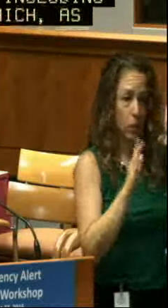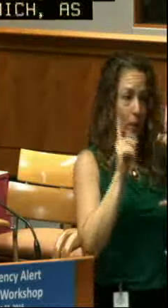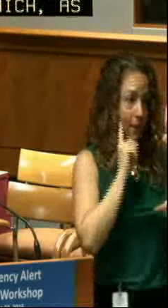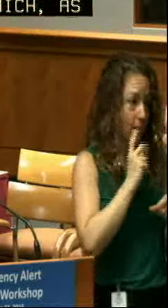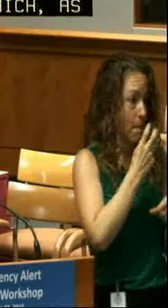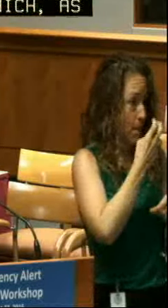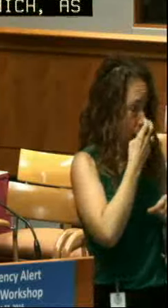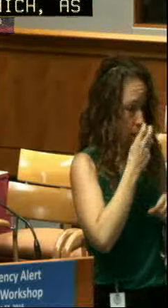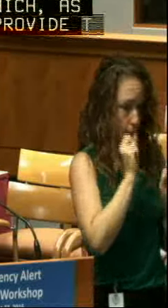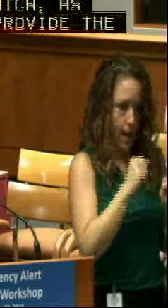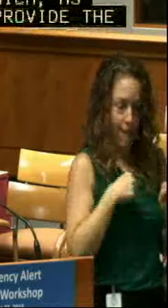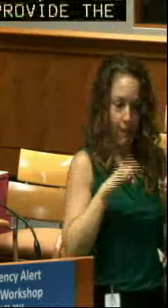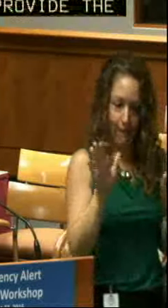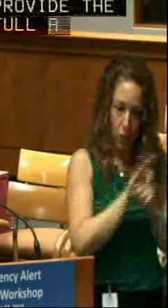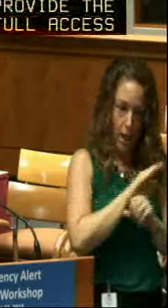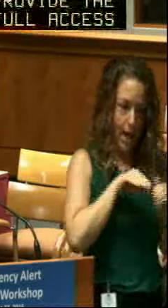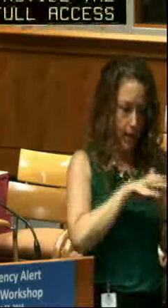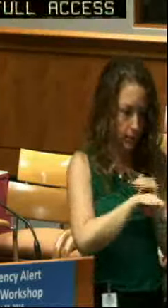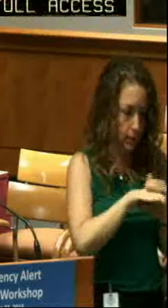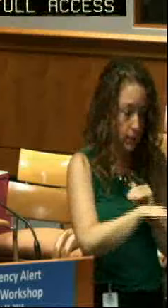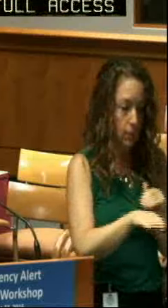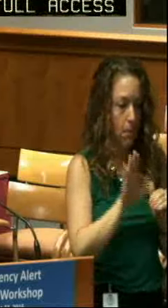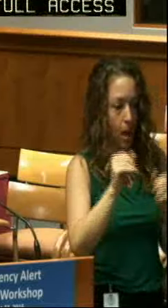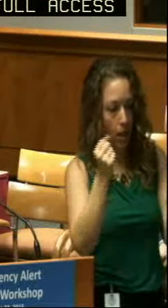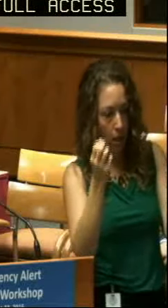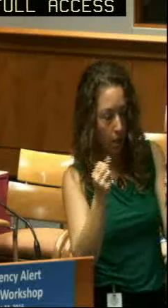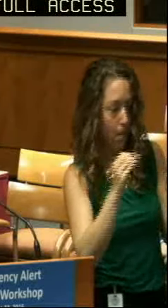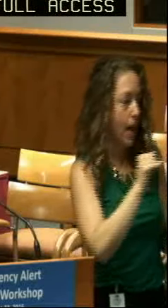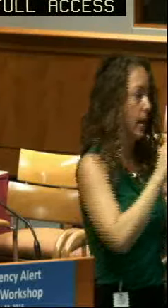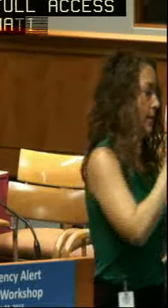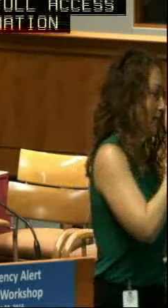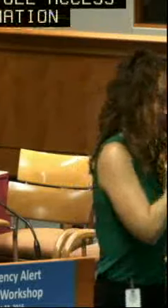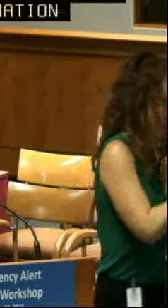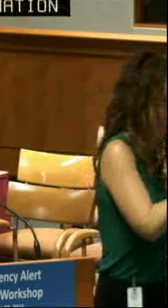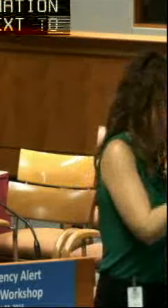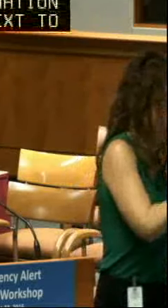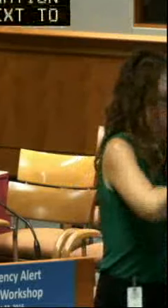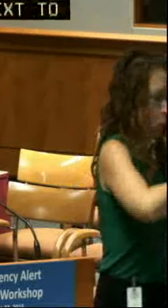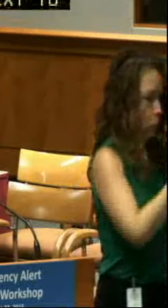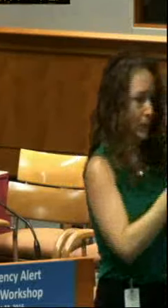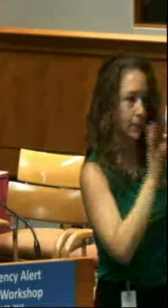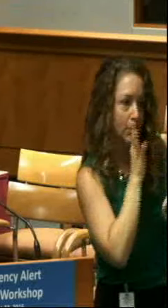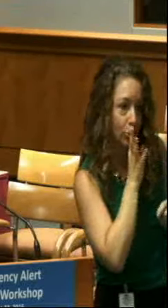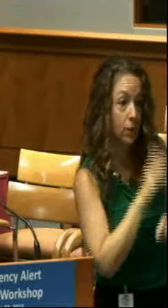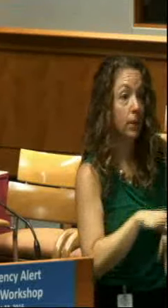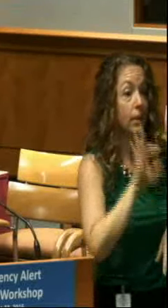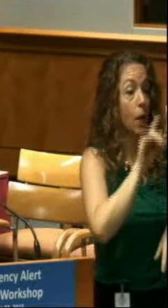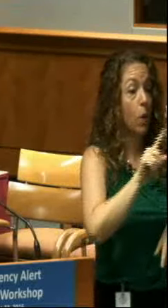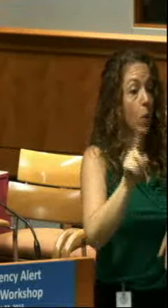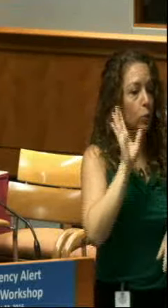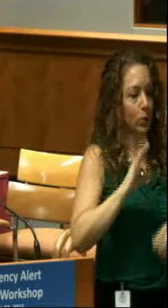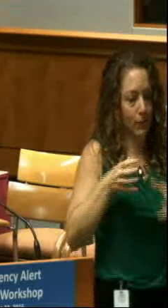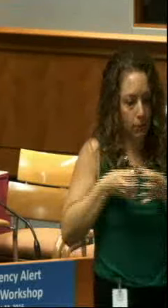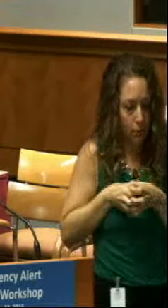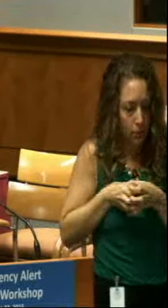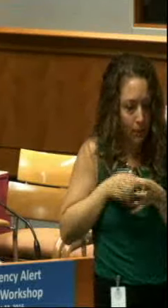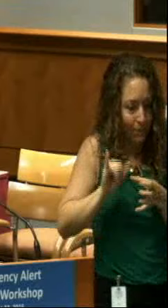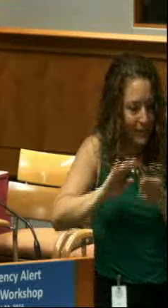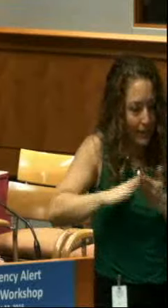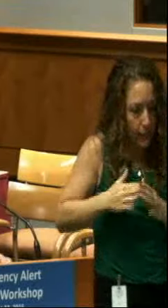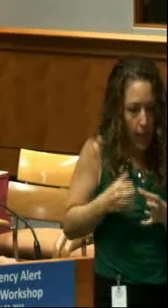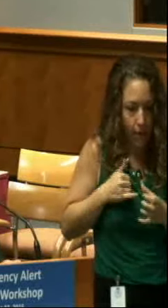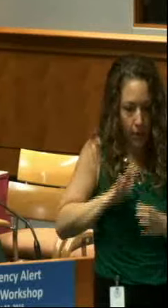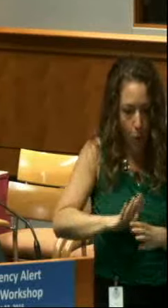of text-to-speech. By moving our alerting and 911 systems out of their old silos and integrating them into a unified public safety